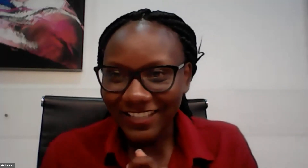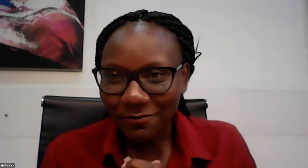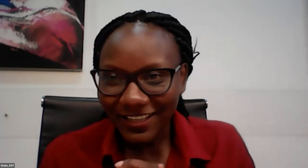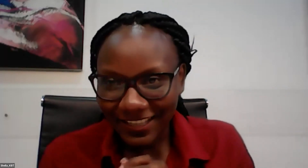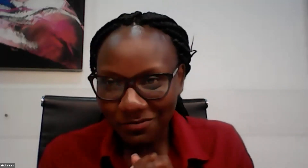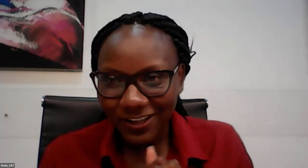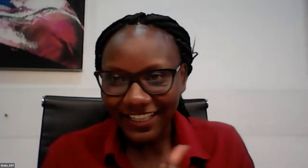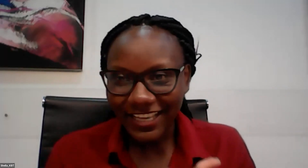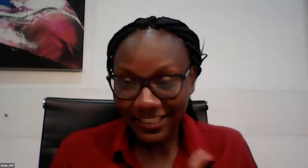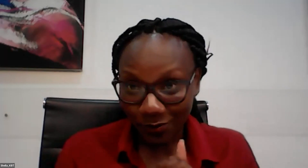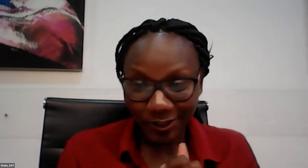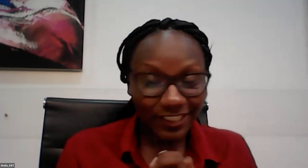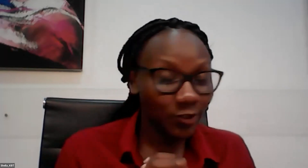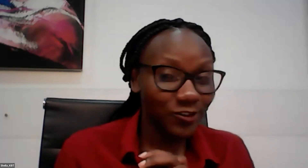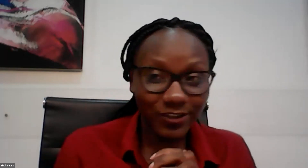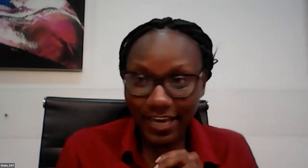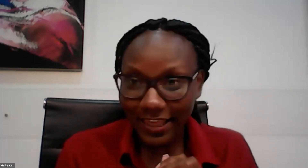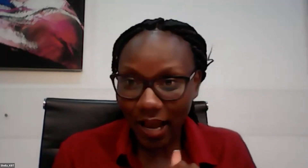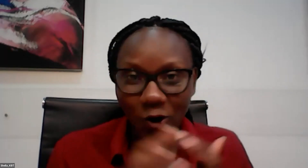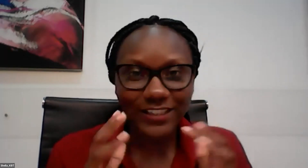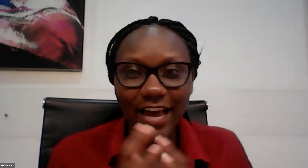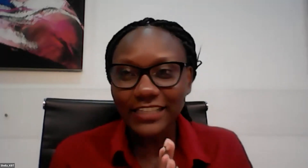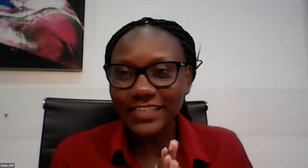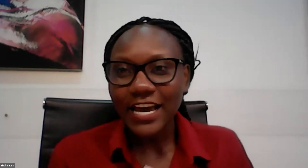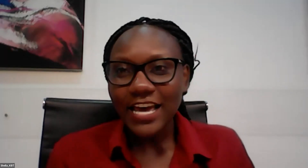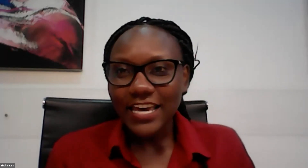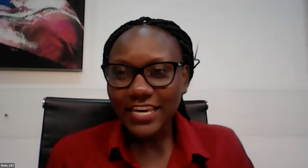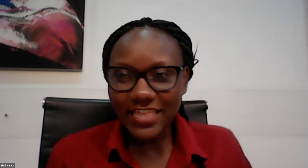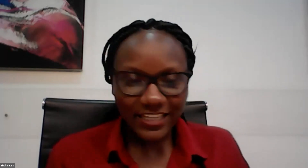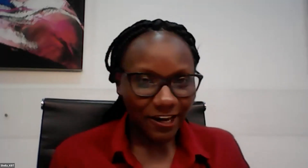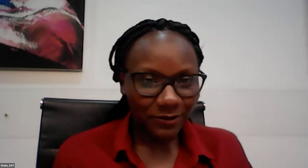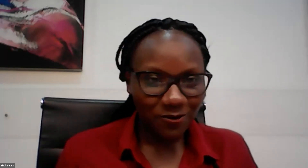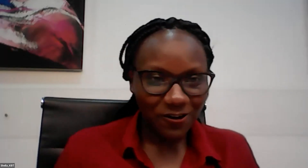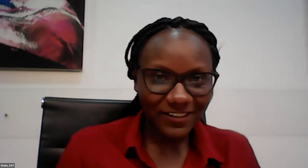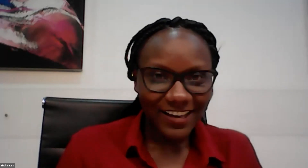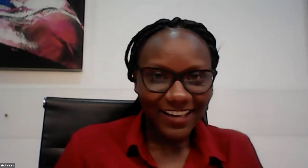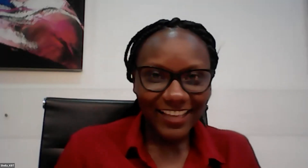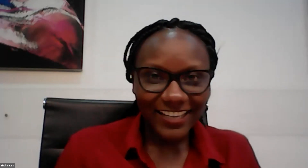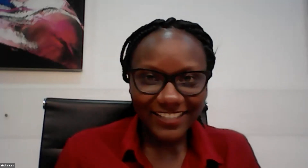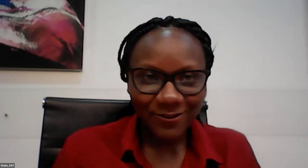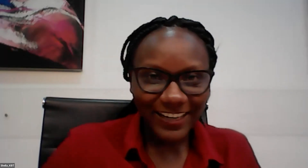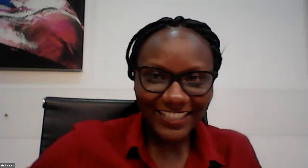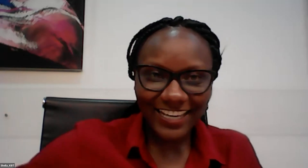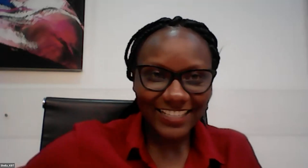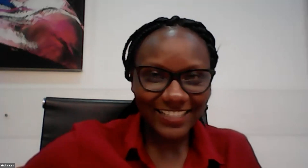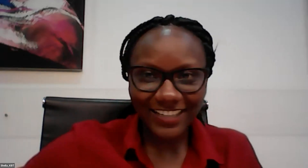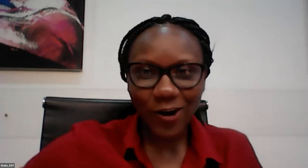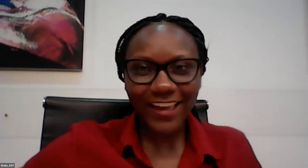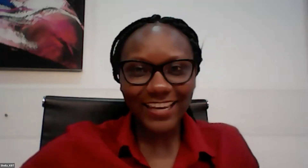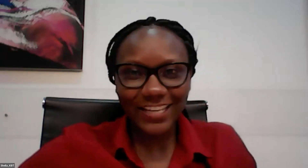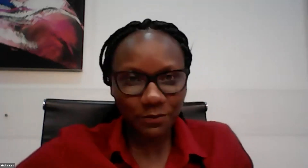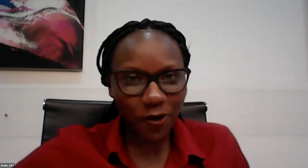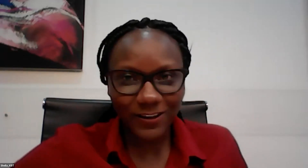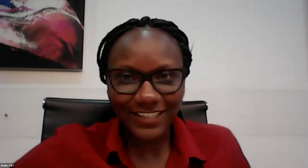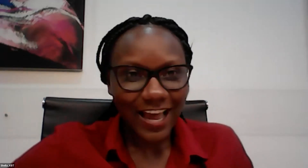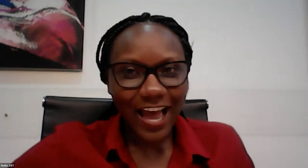Awesome. I see people are taking this opportunity to also share their contacts in the chat box. That is great.